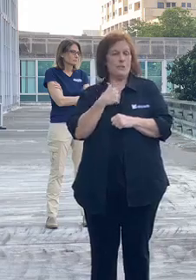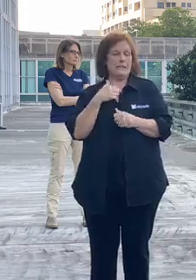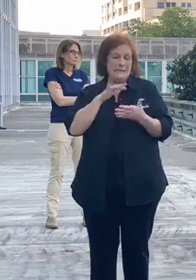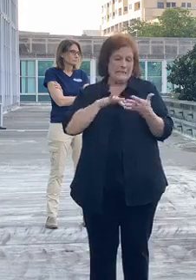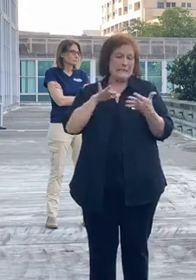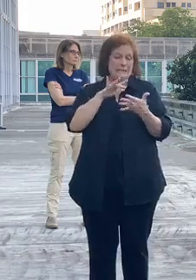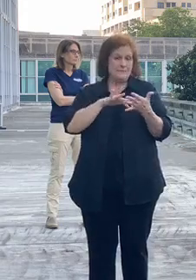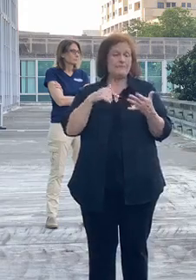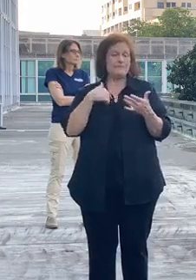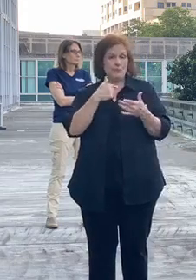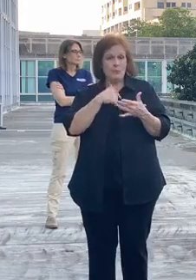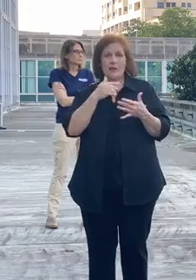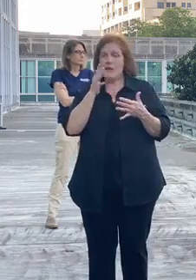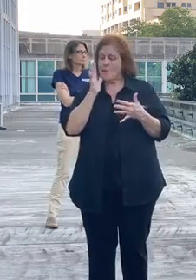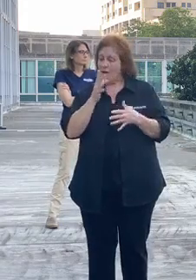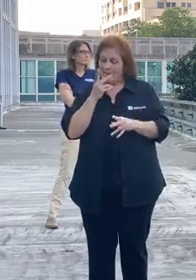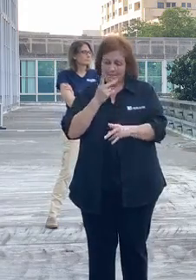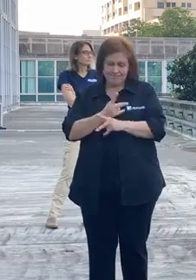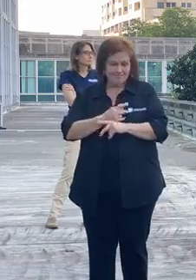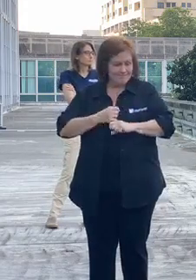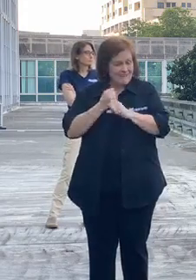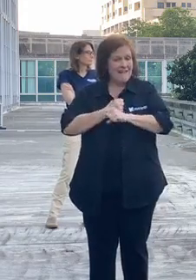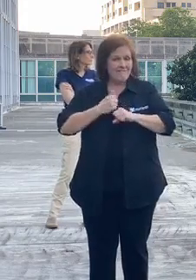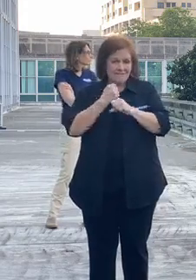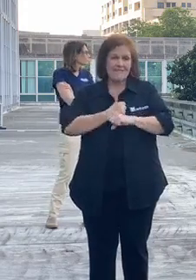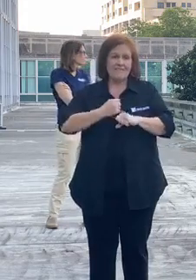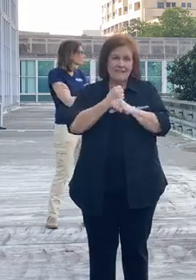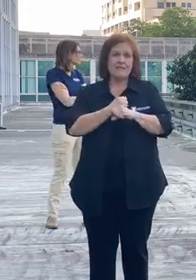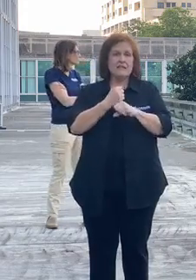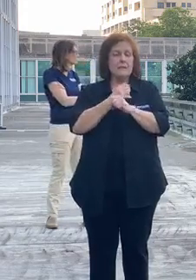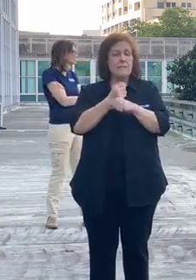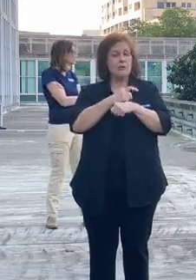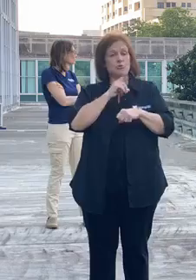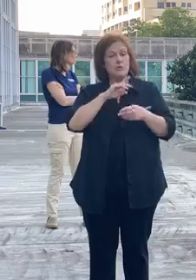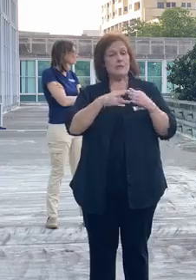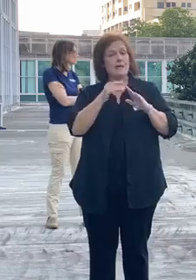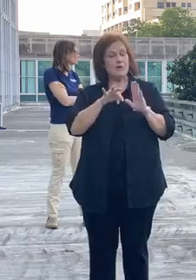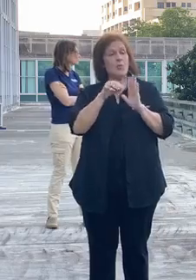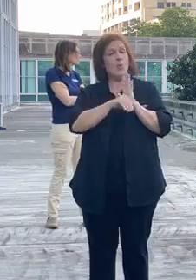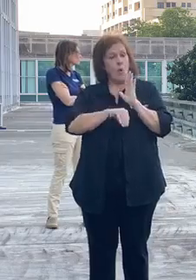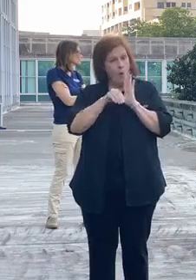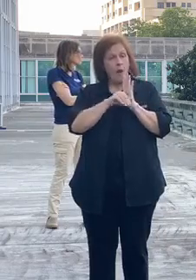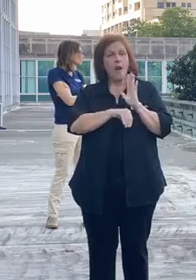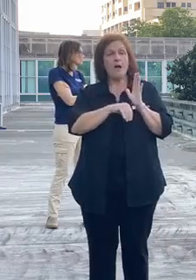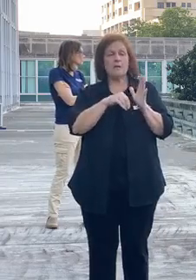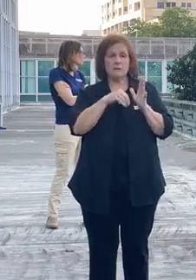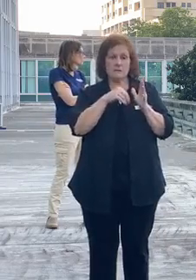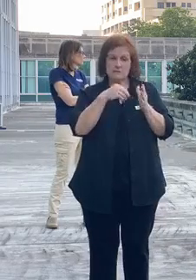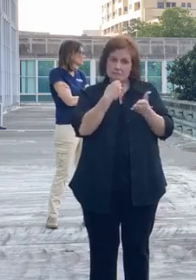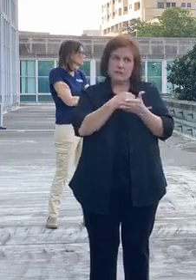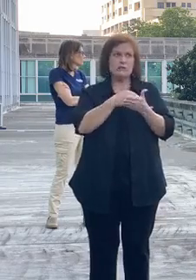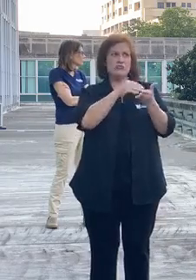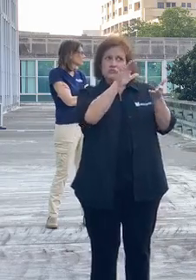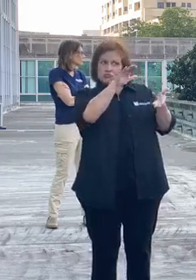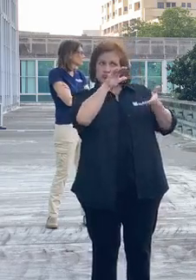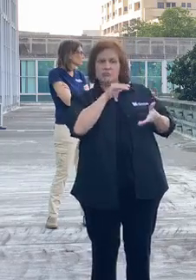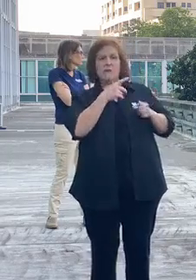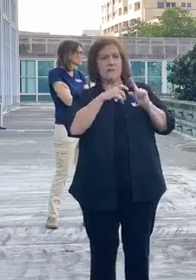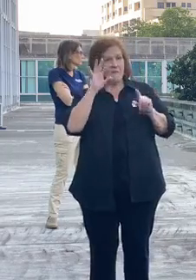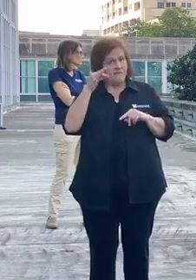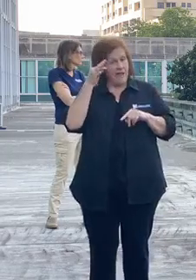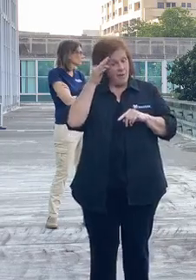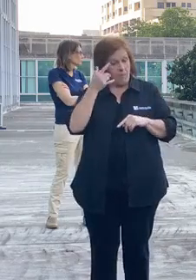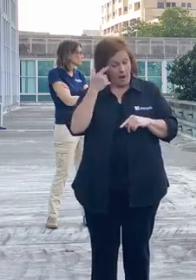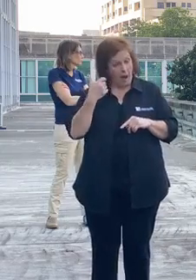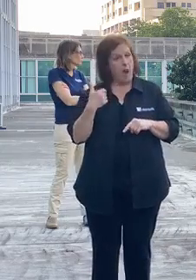it, and we'll be advocating at every single level to ensure that the city of New Orleans gets her fair share, particularly, again, being